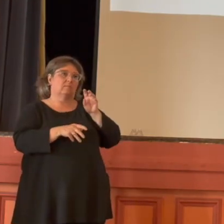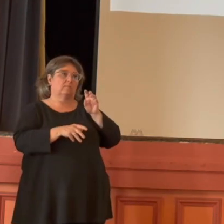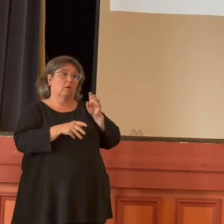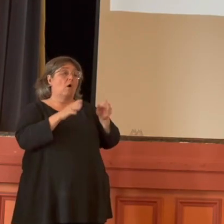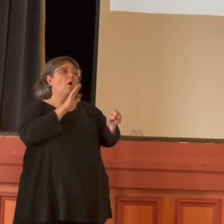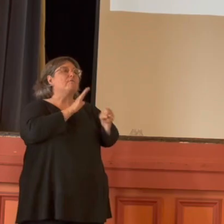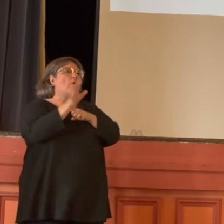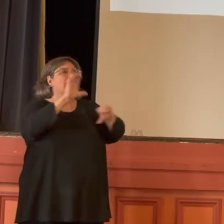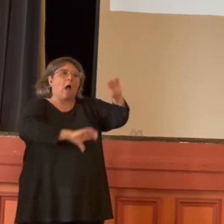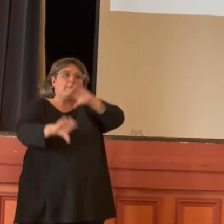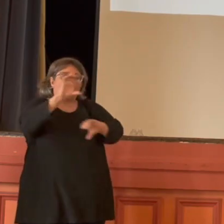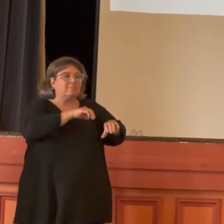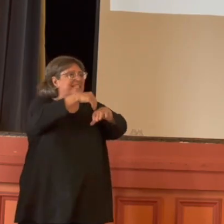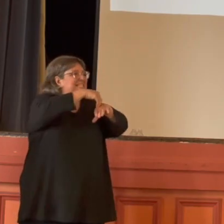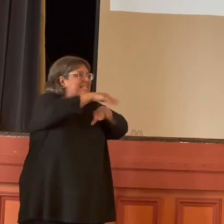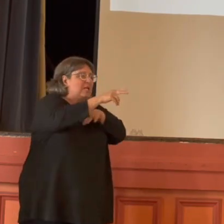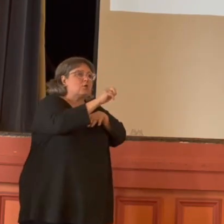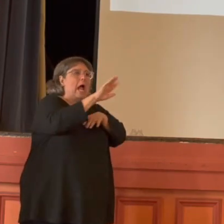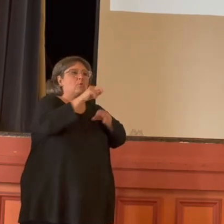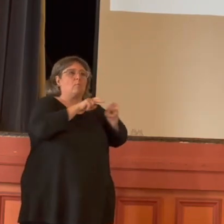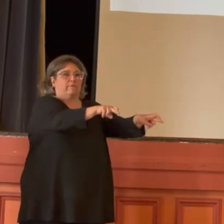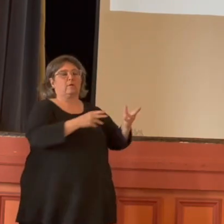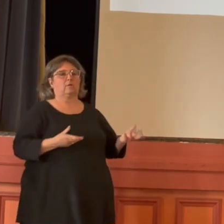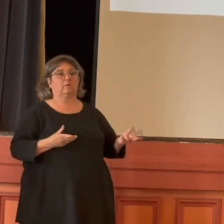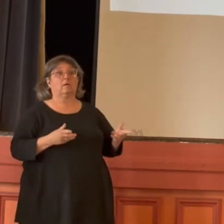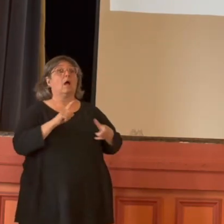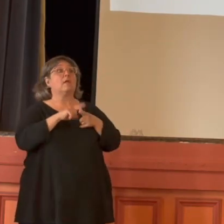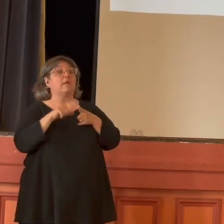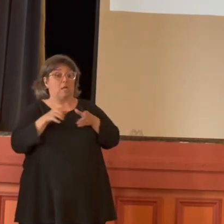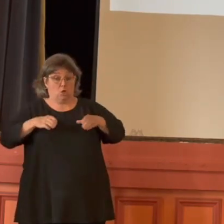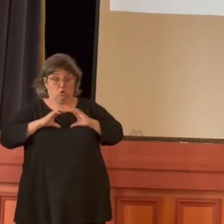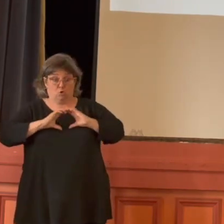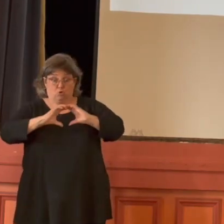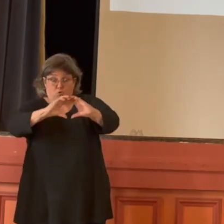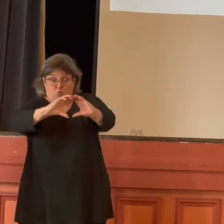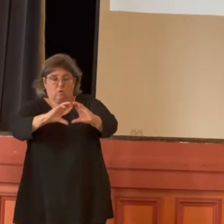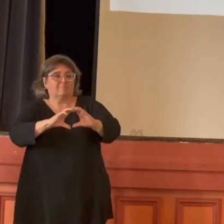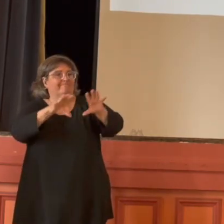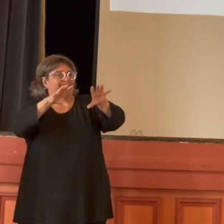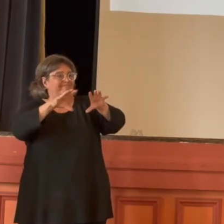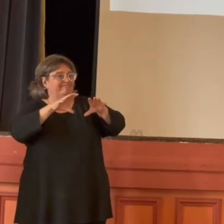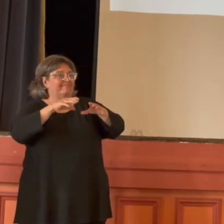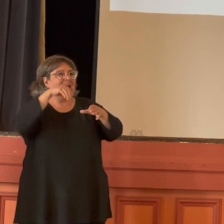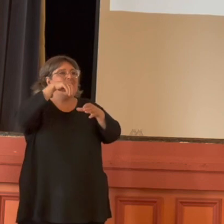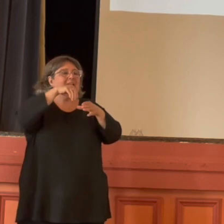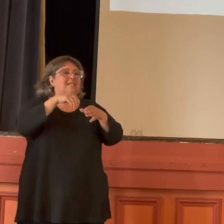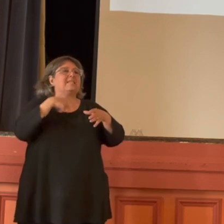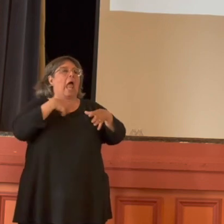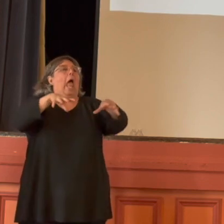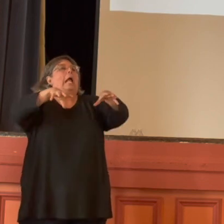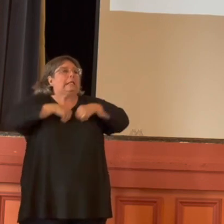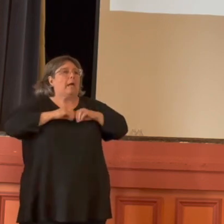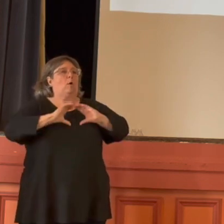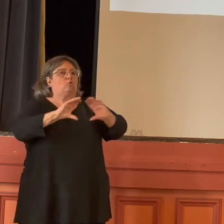with chlorine and sent out to the Niagara River. And then the sewers that get the flow there, they're called interceptor sewers because